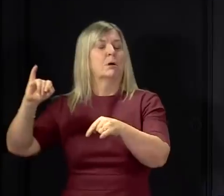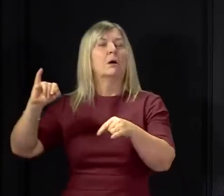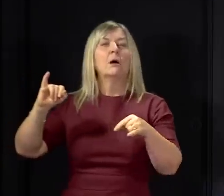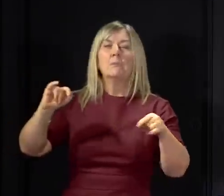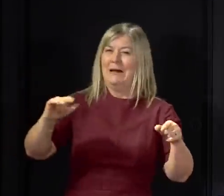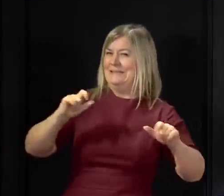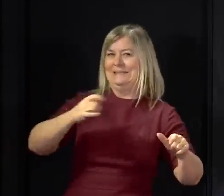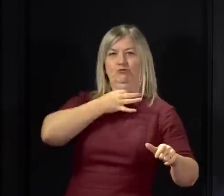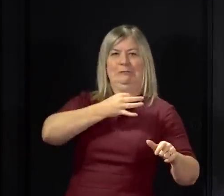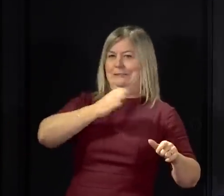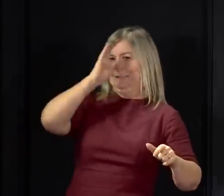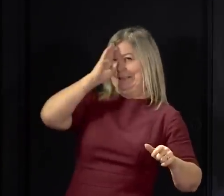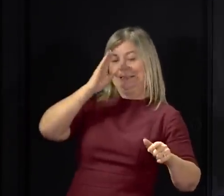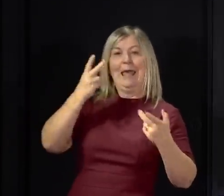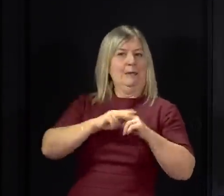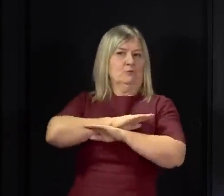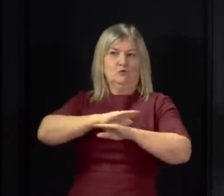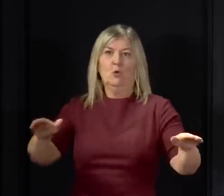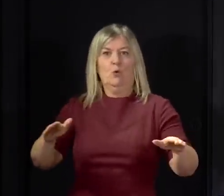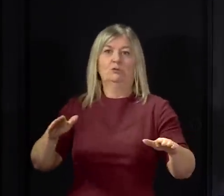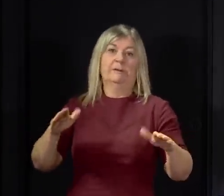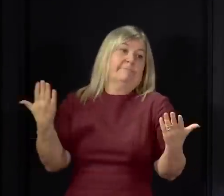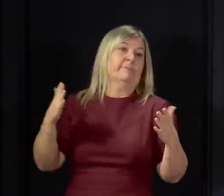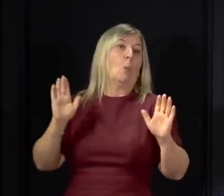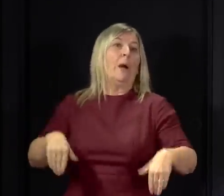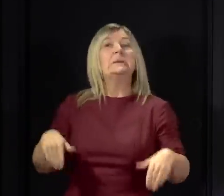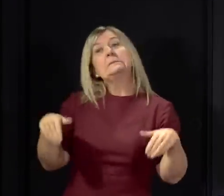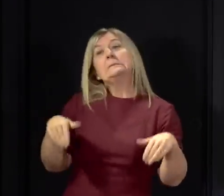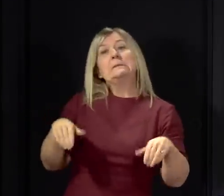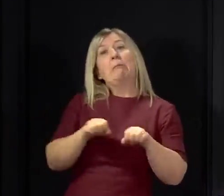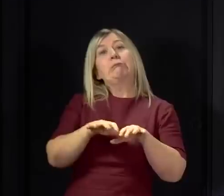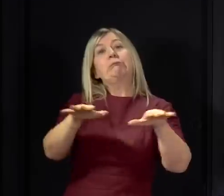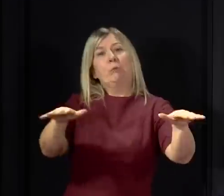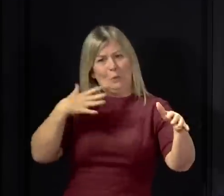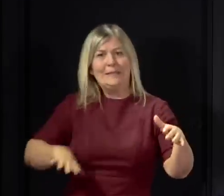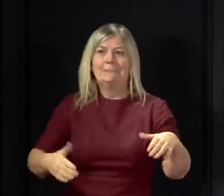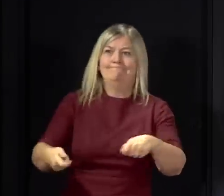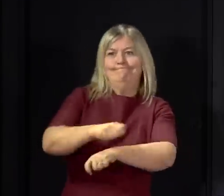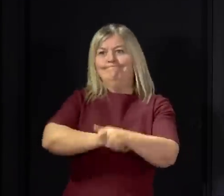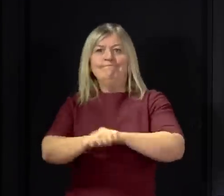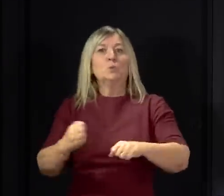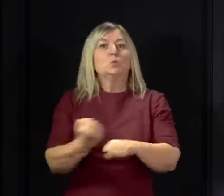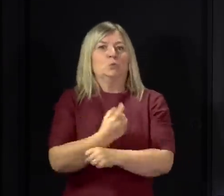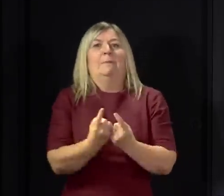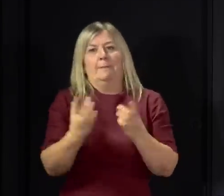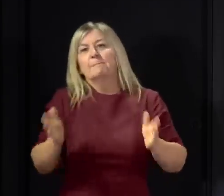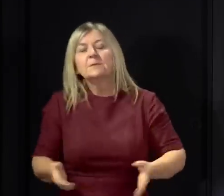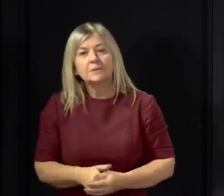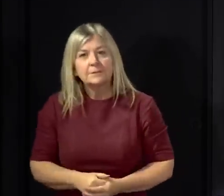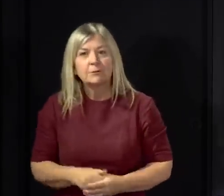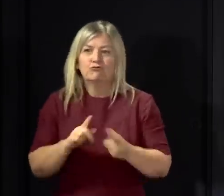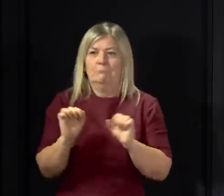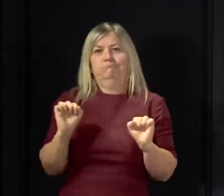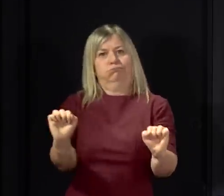us if we do not act and act firmly. And while further analysis is required to establish this one